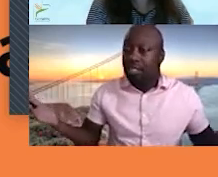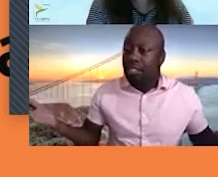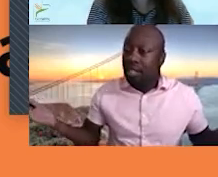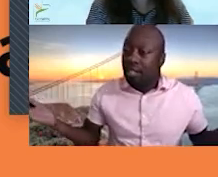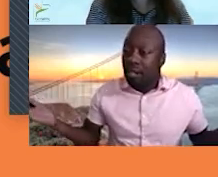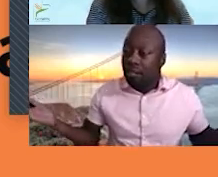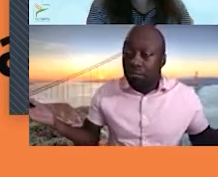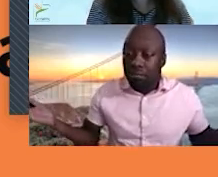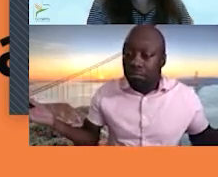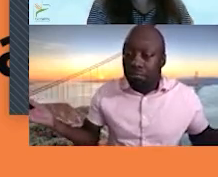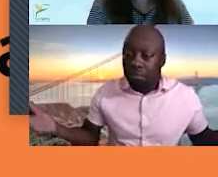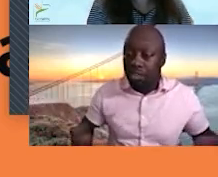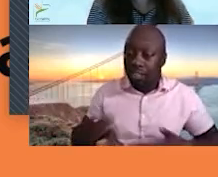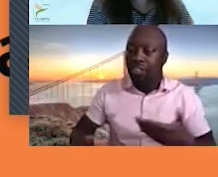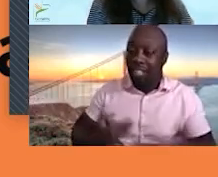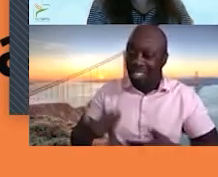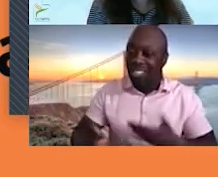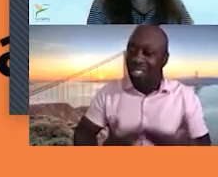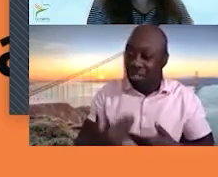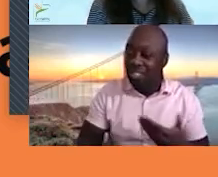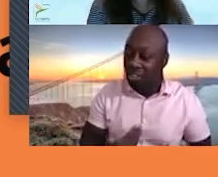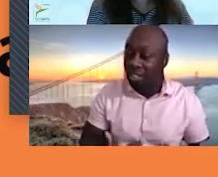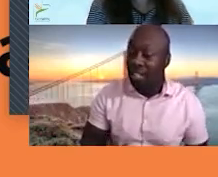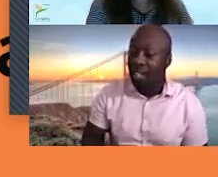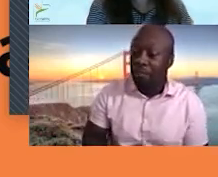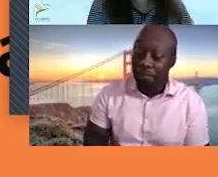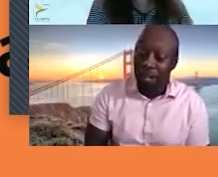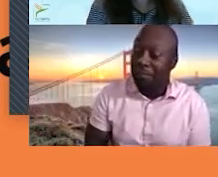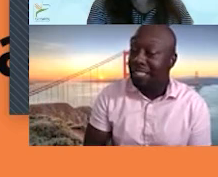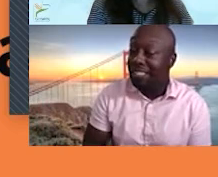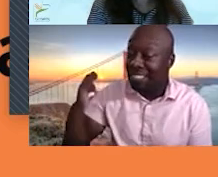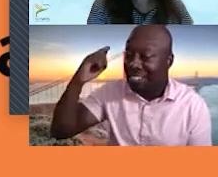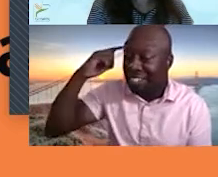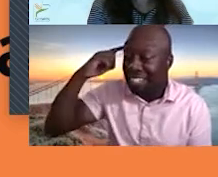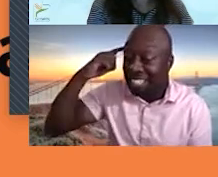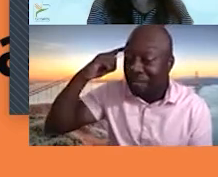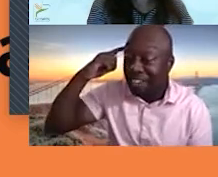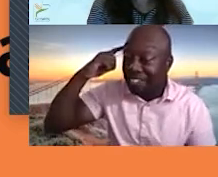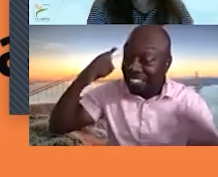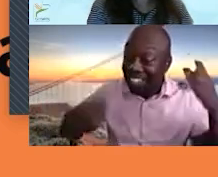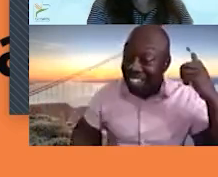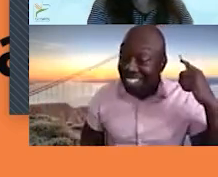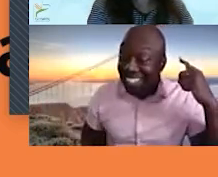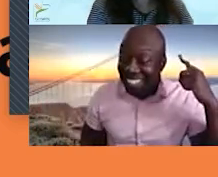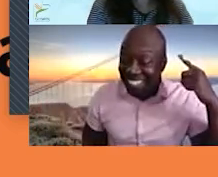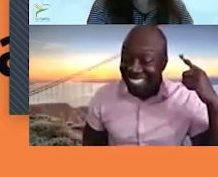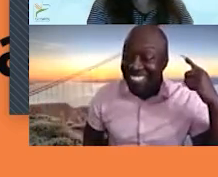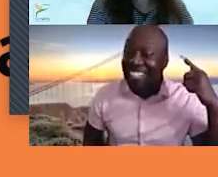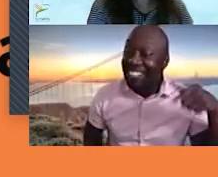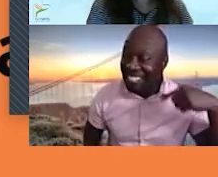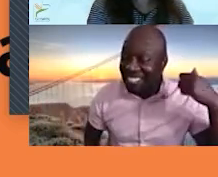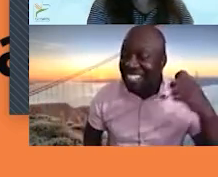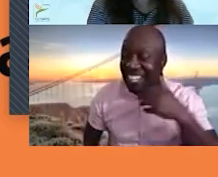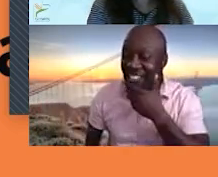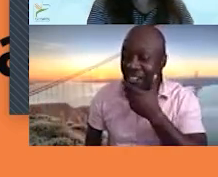You didn't say no. You just used a trick. Problem is, they're gonna get smarter with that left side.